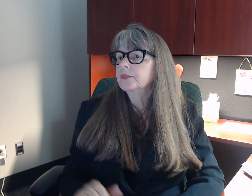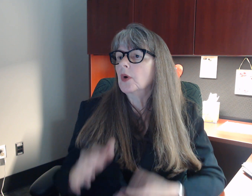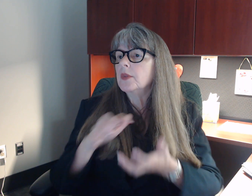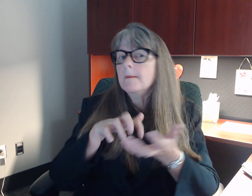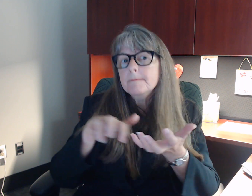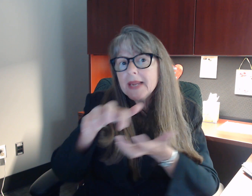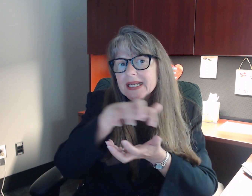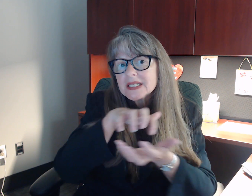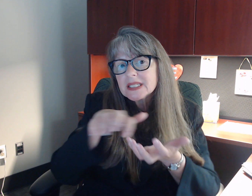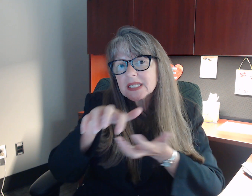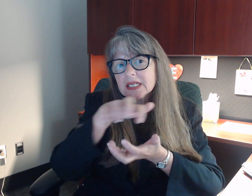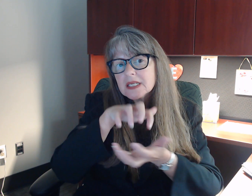the mixed